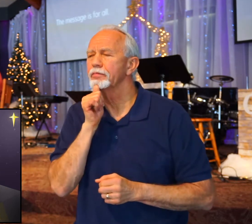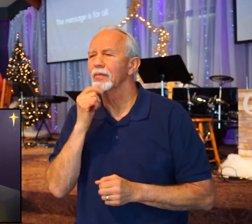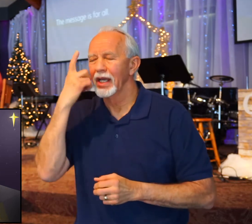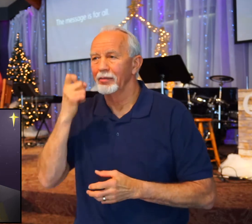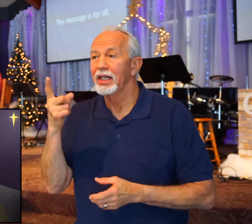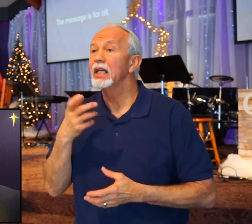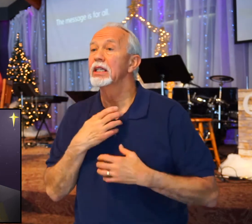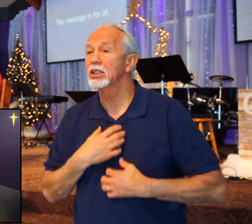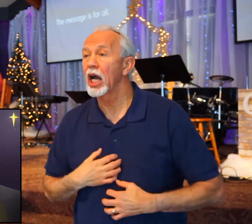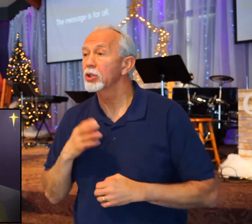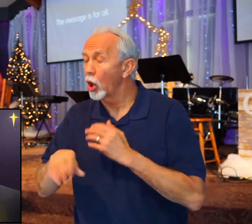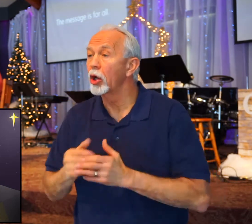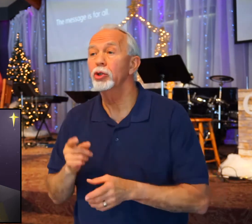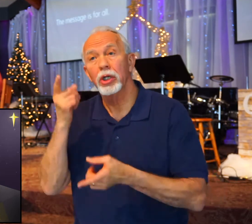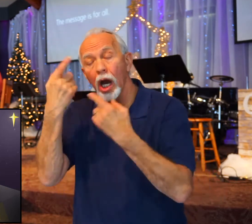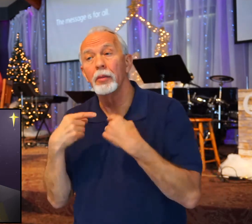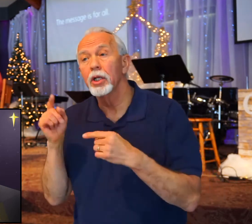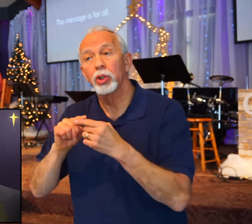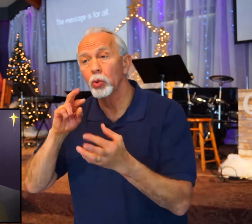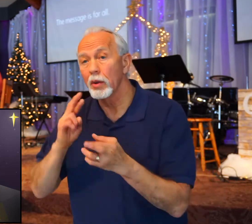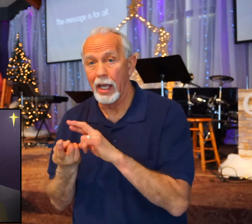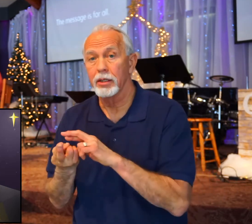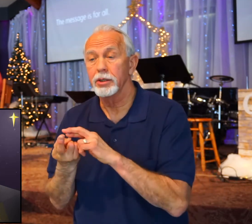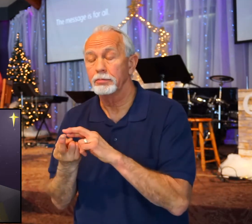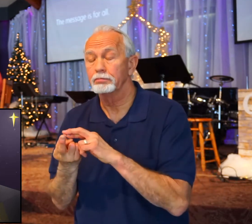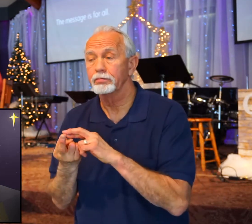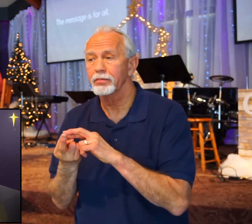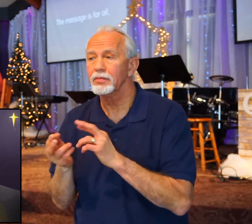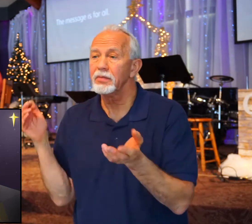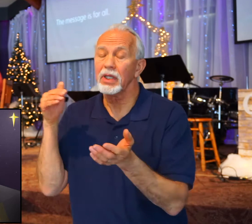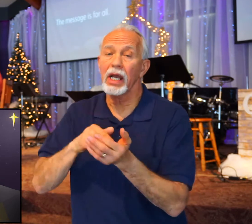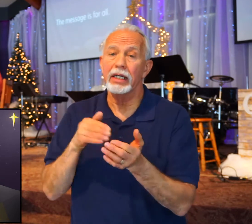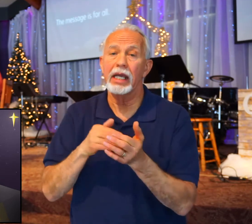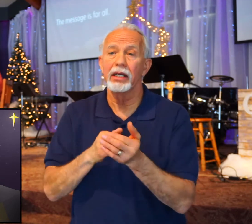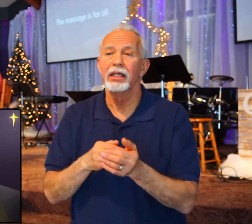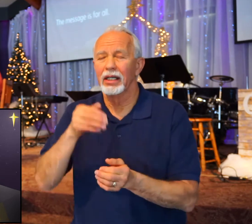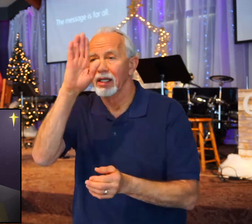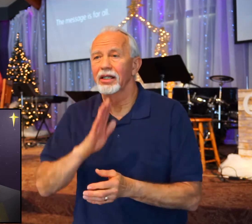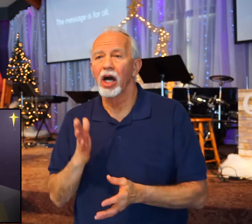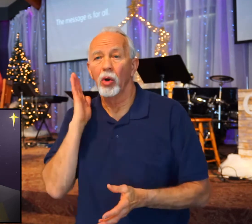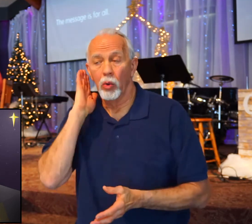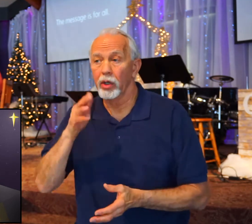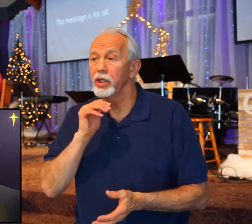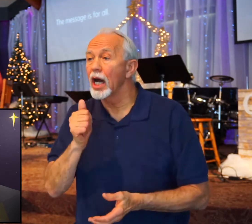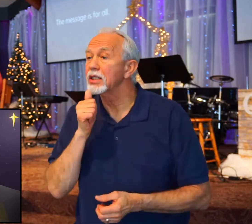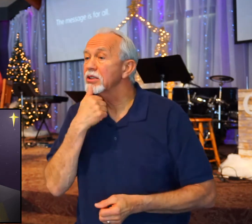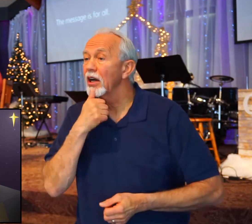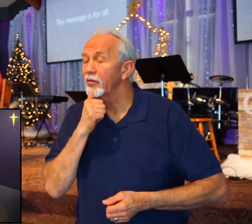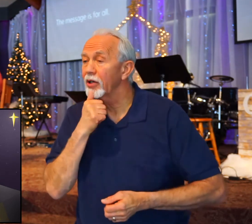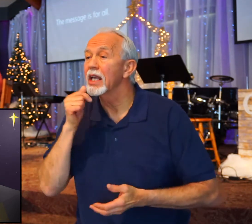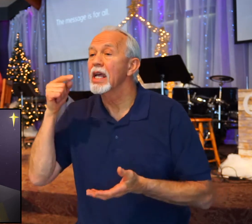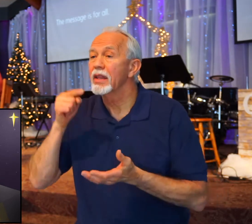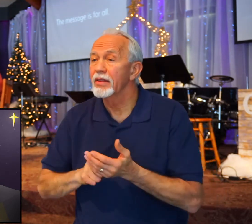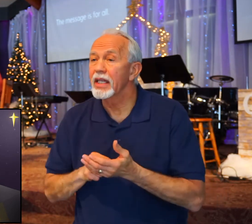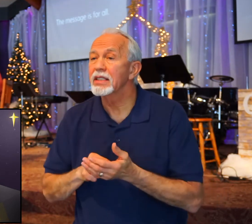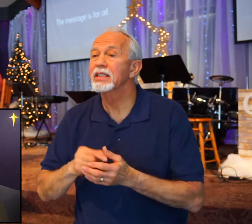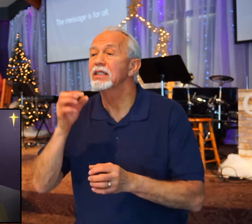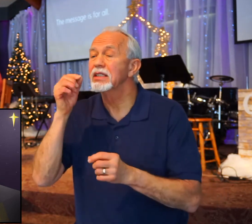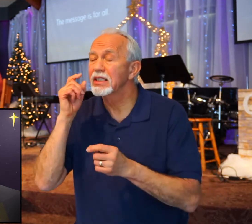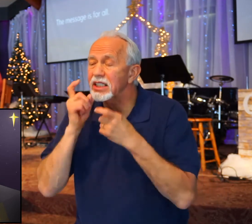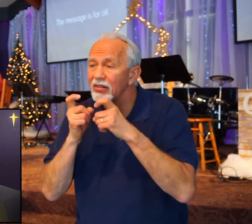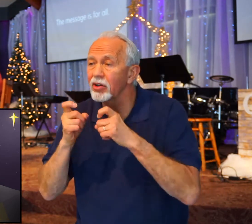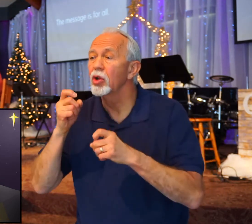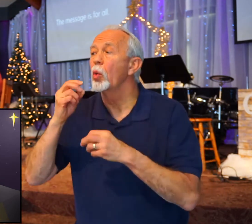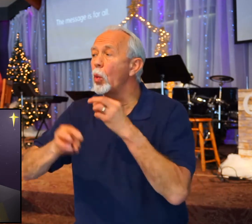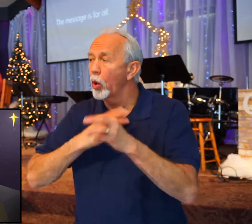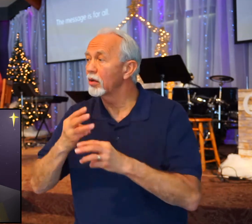he desires all to come to repentance. Again, God will not suffer this sinful world